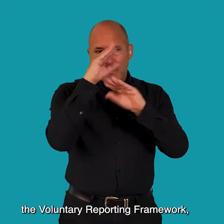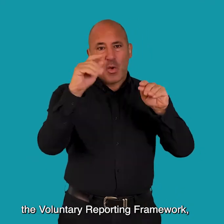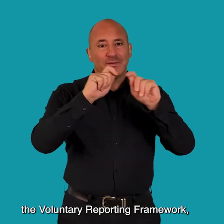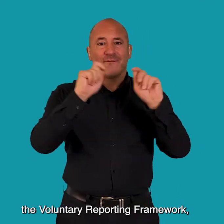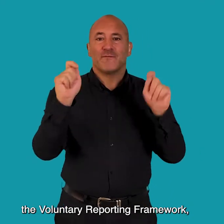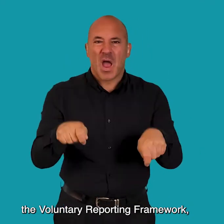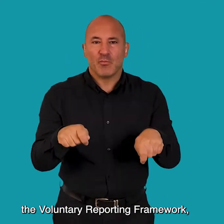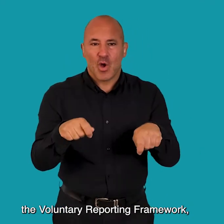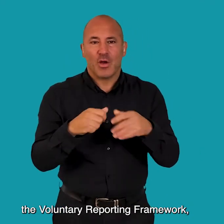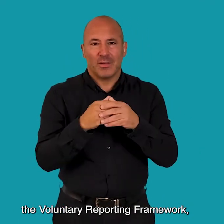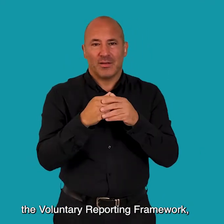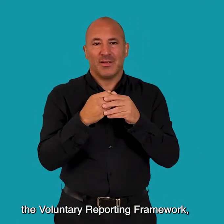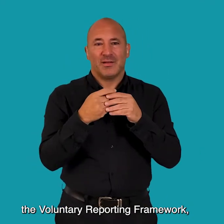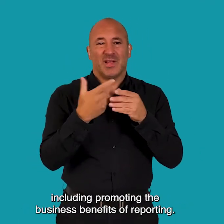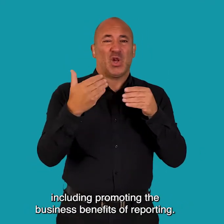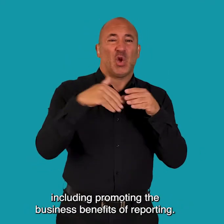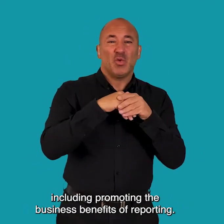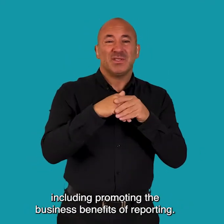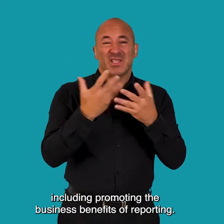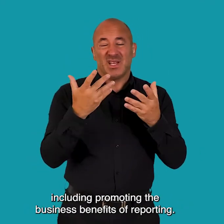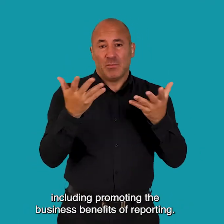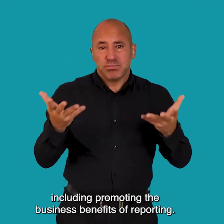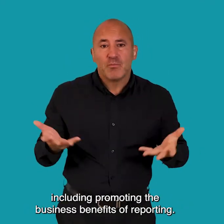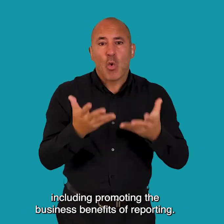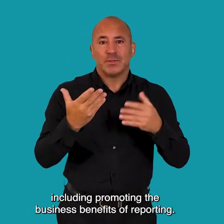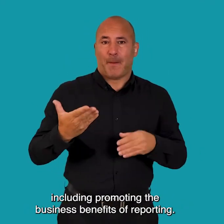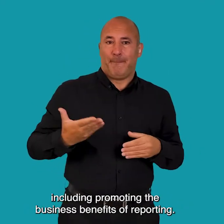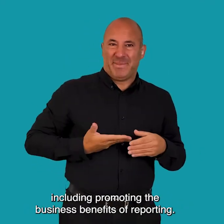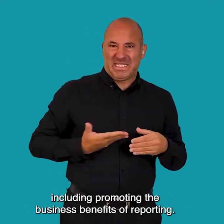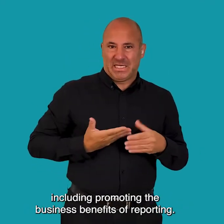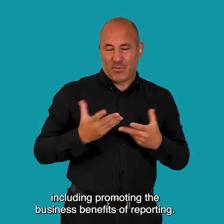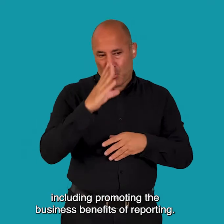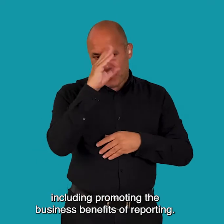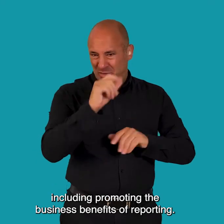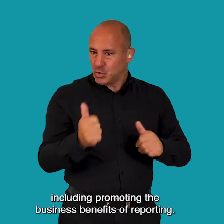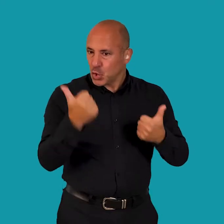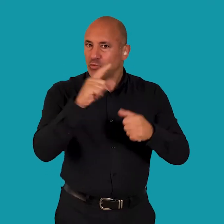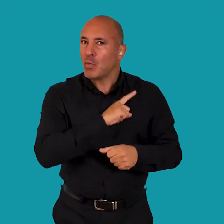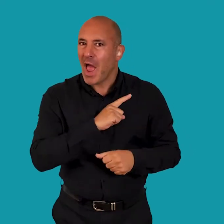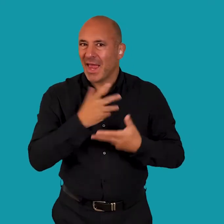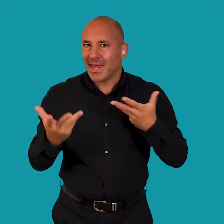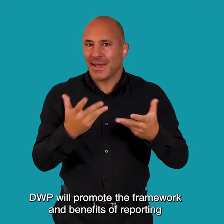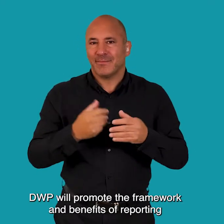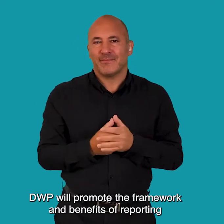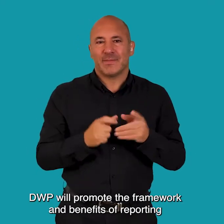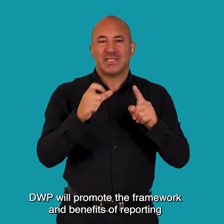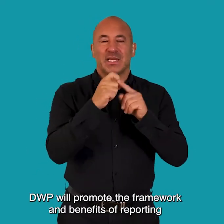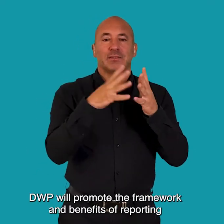reporting framework, including promoting the business benefits of reporting. DWP will